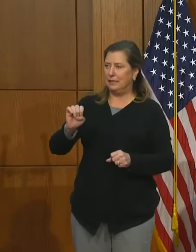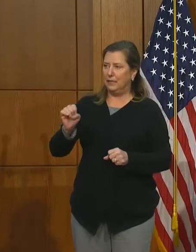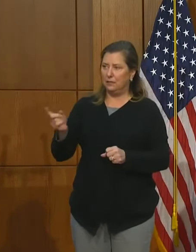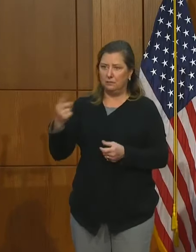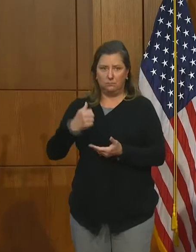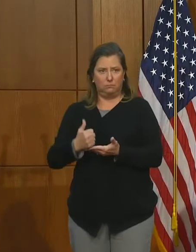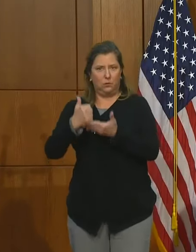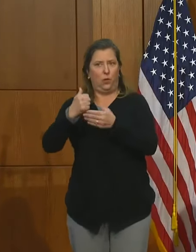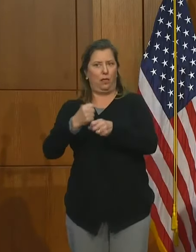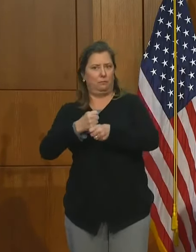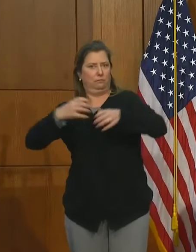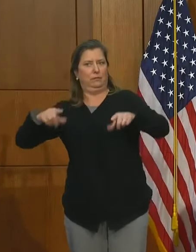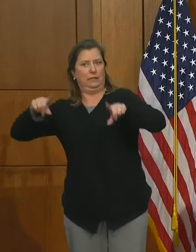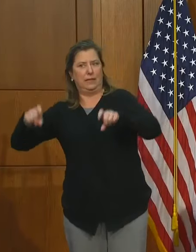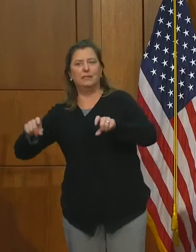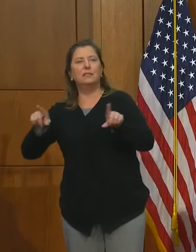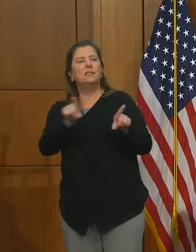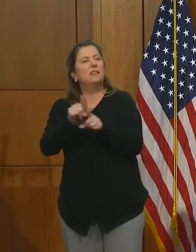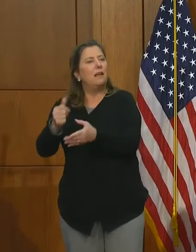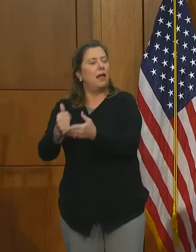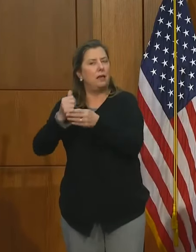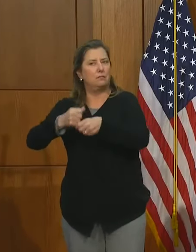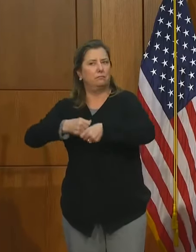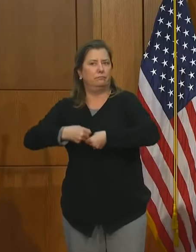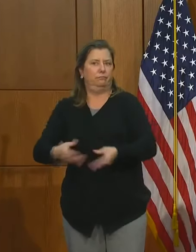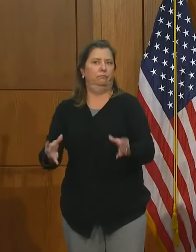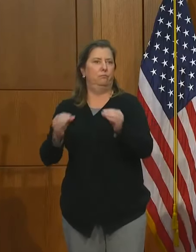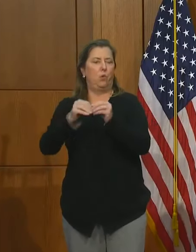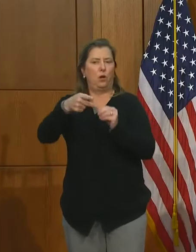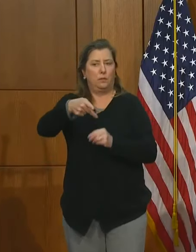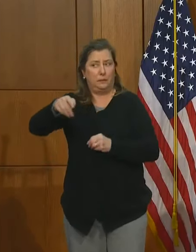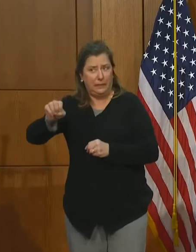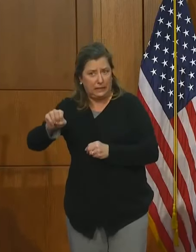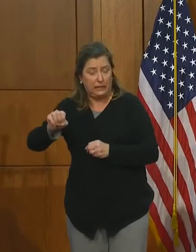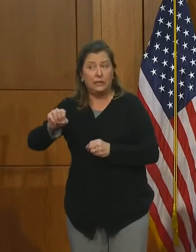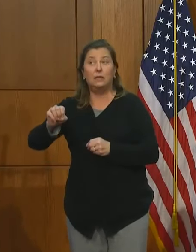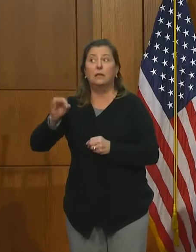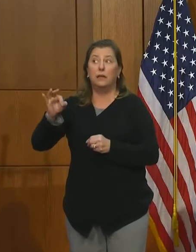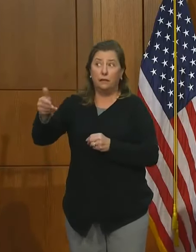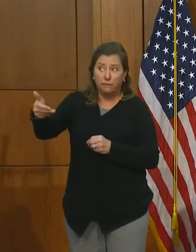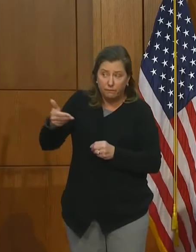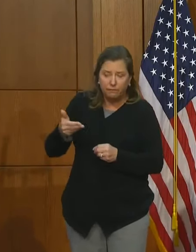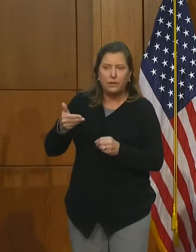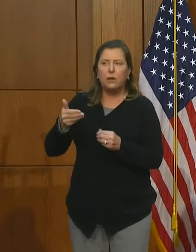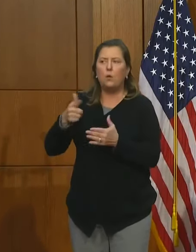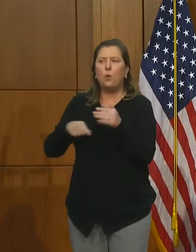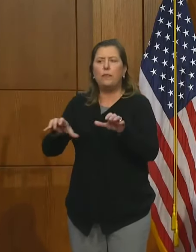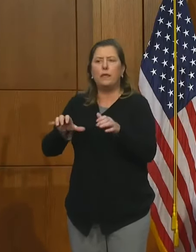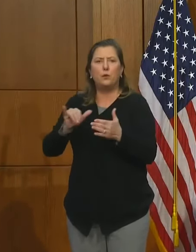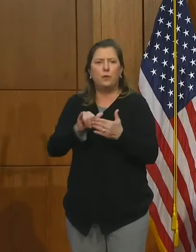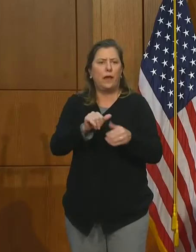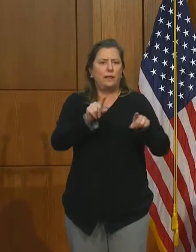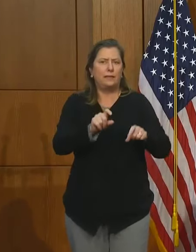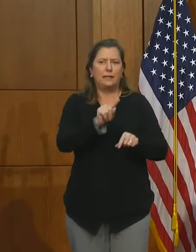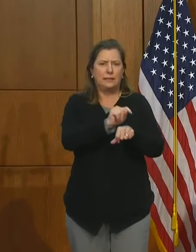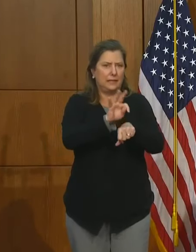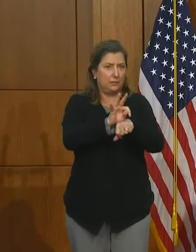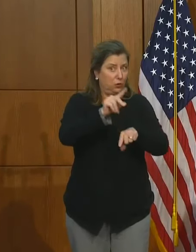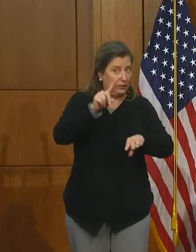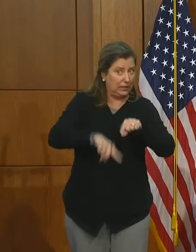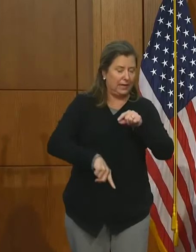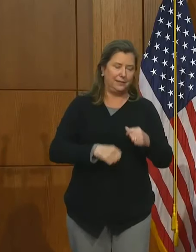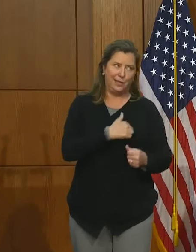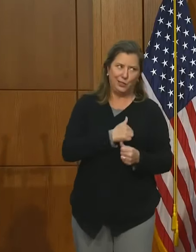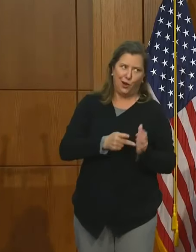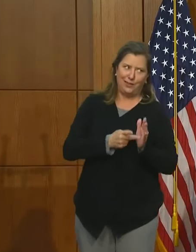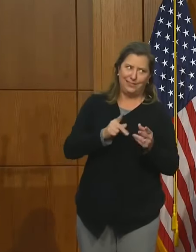McKinsey helped expand PPE, and then what they'll be able to deliver that the testing task force cannot. And then, sorry, double